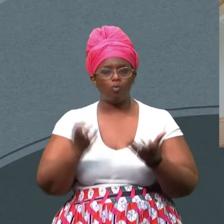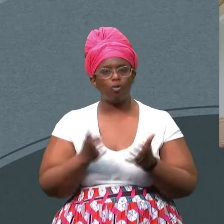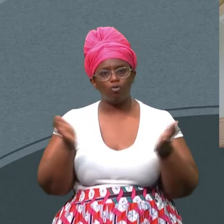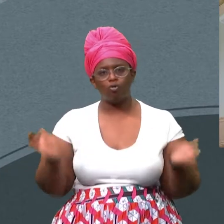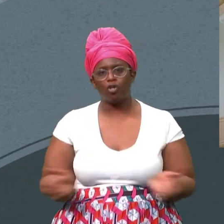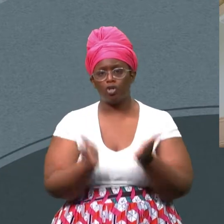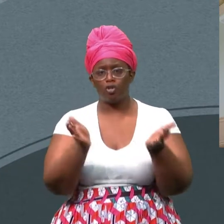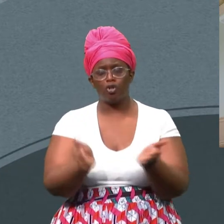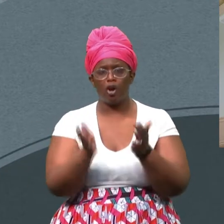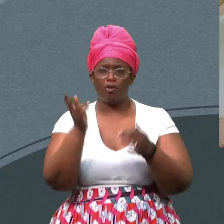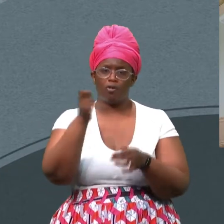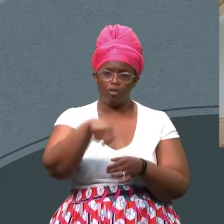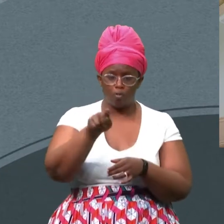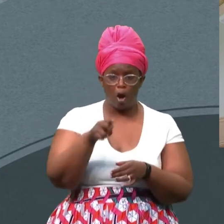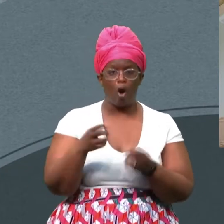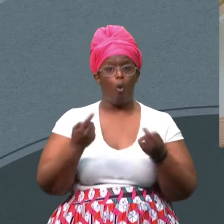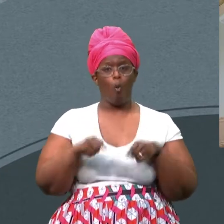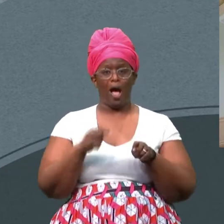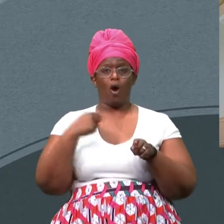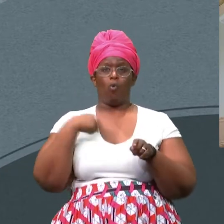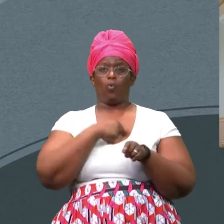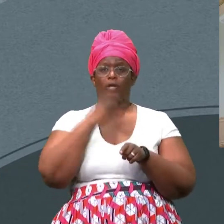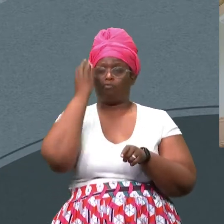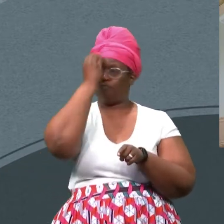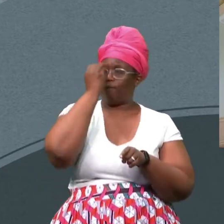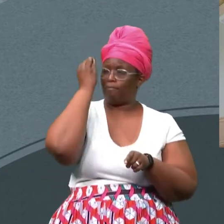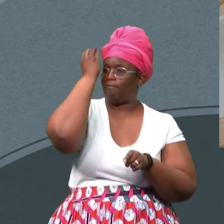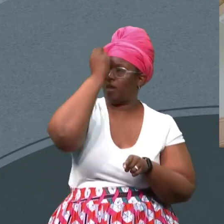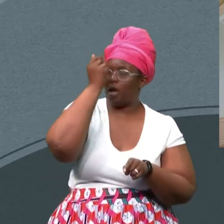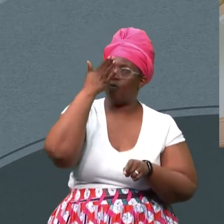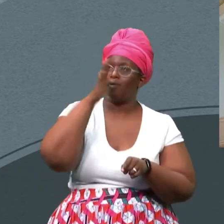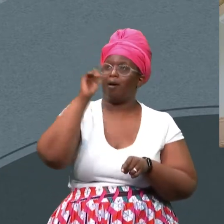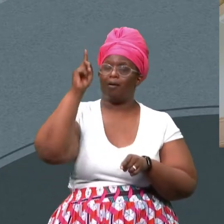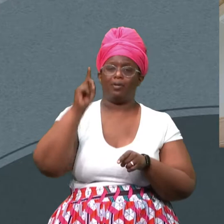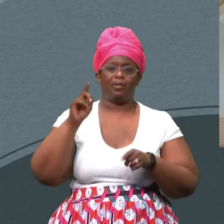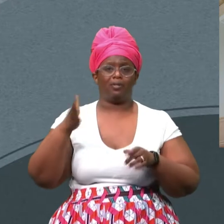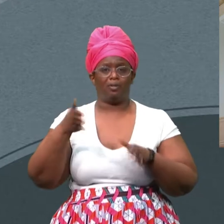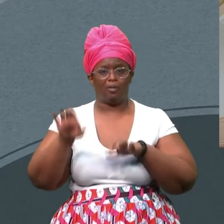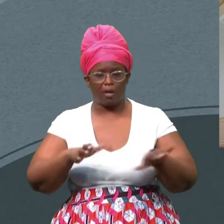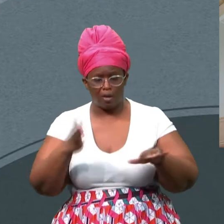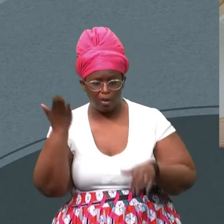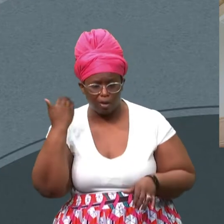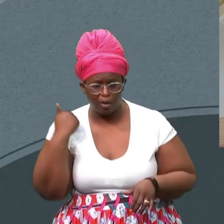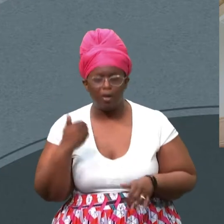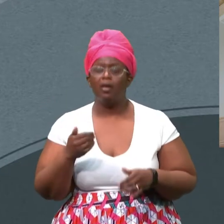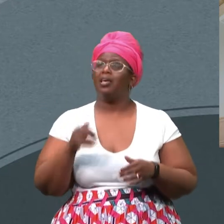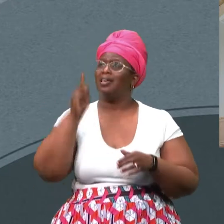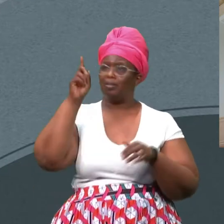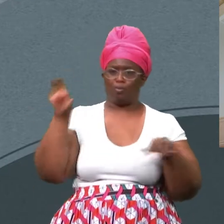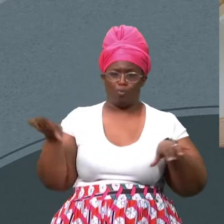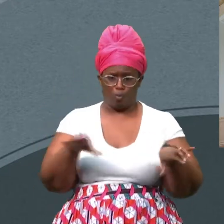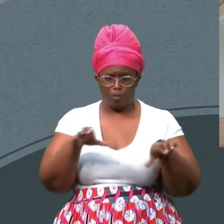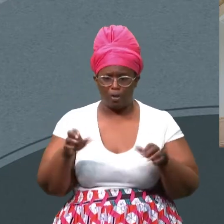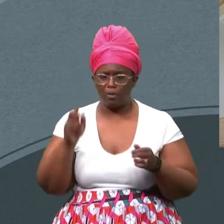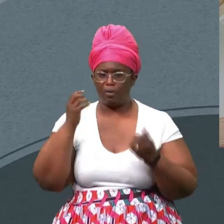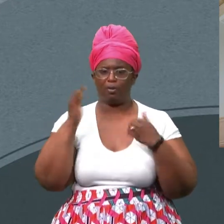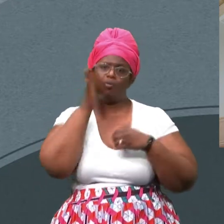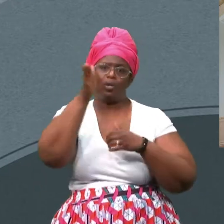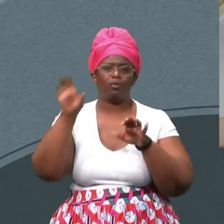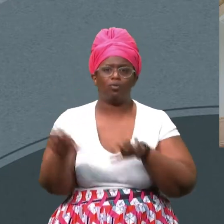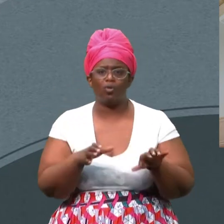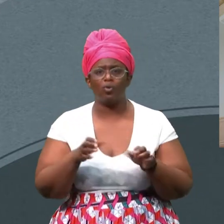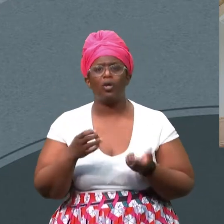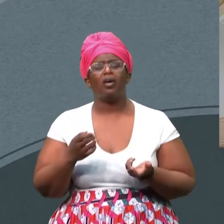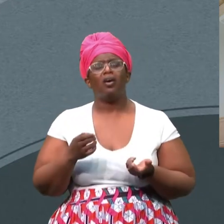reflecting upon what God has done, as we begin looking at this issue of having praise on Mother's Day, we got to start using the